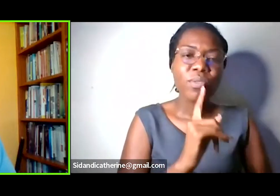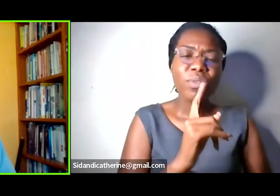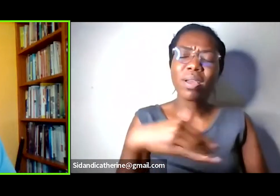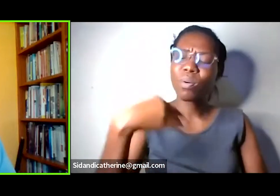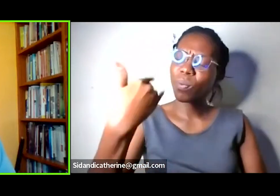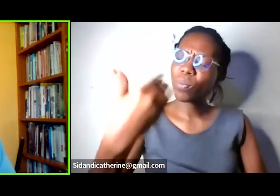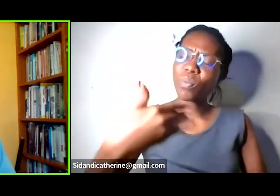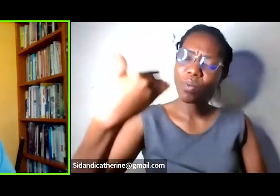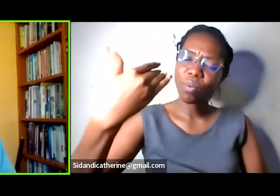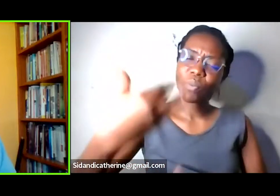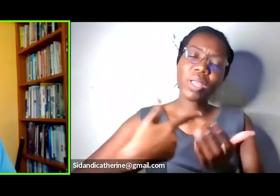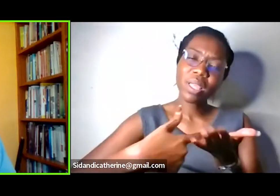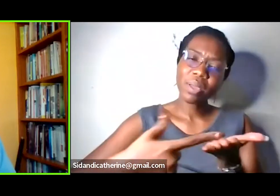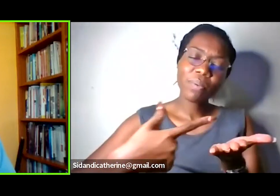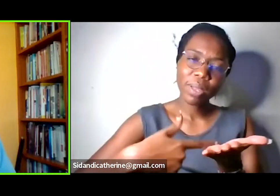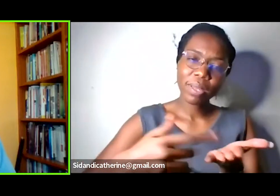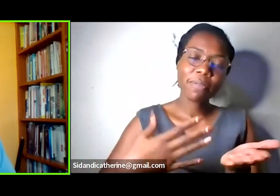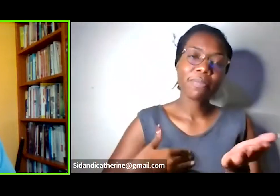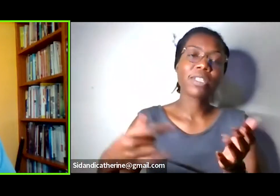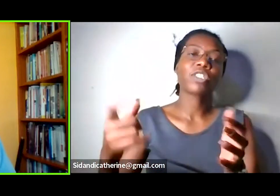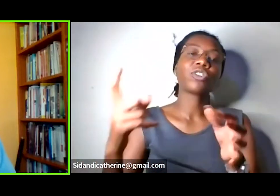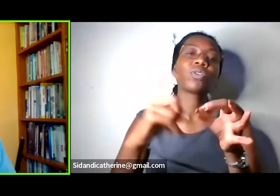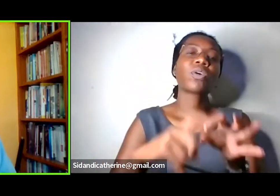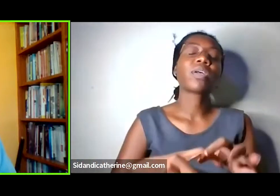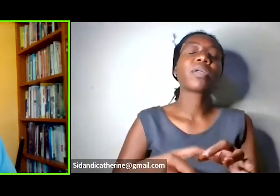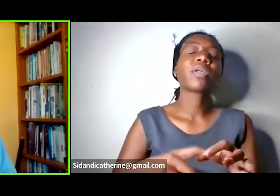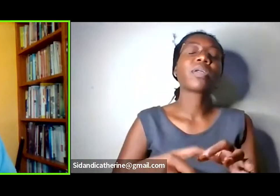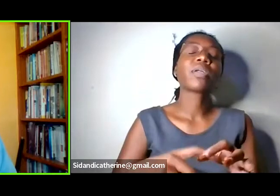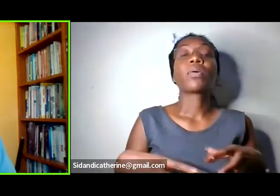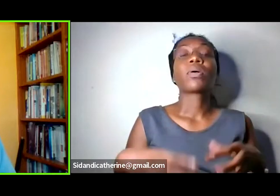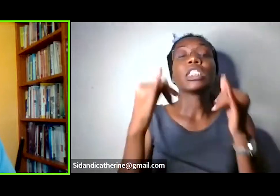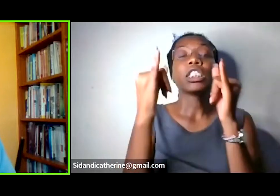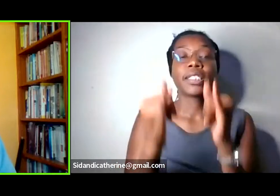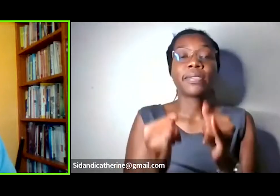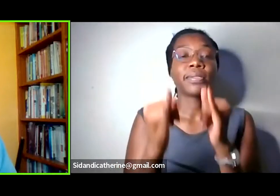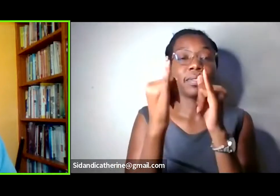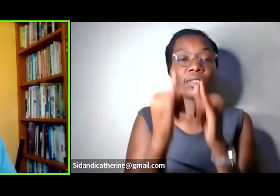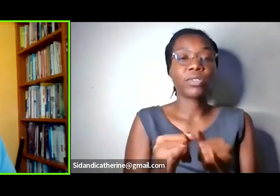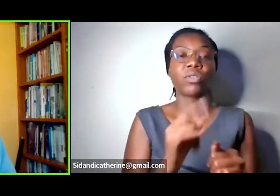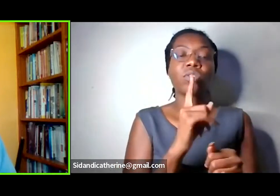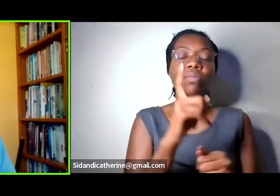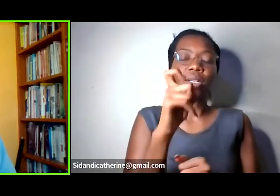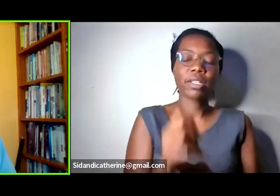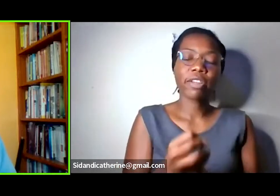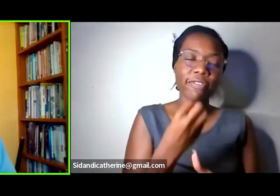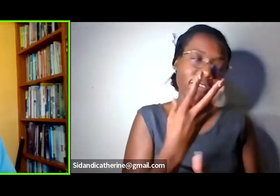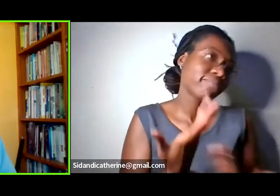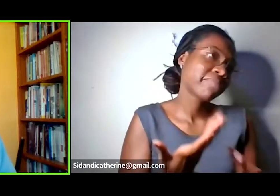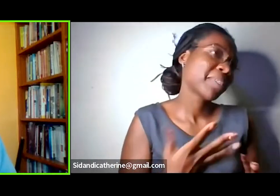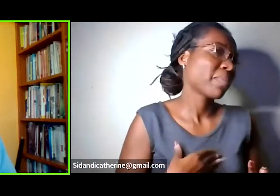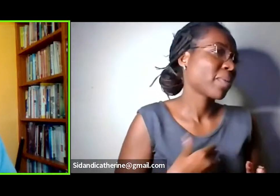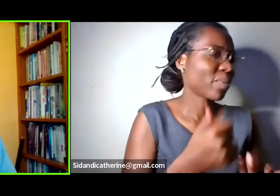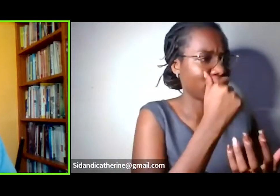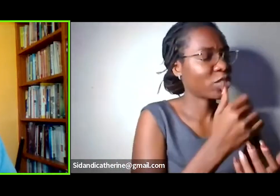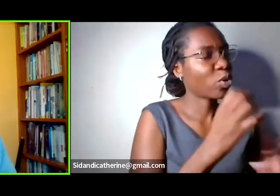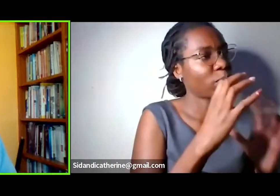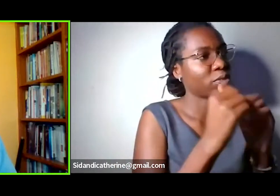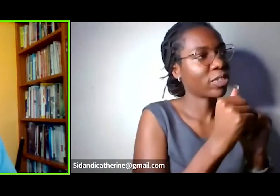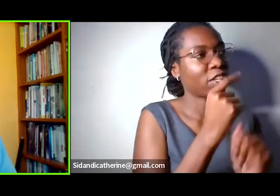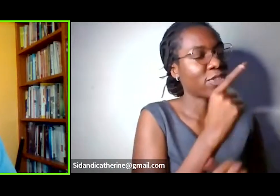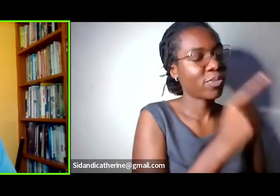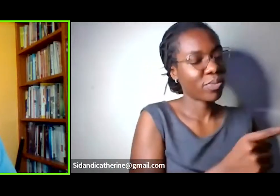How do you get these emails? How do you get these emails? Because getting an email from somebody will be a hard task. How do you manage to get